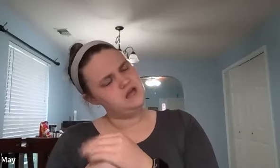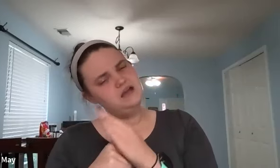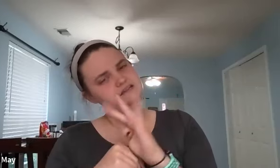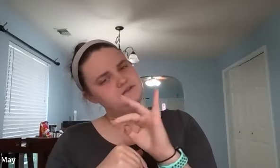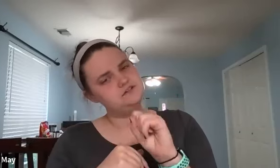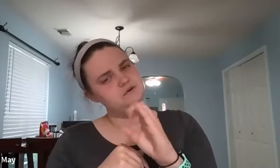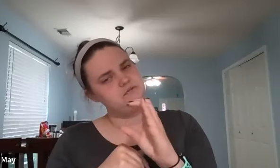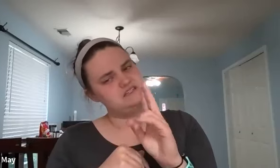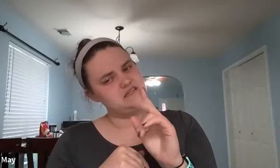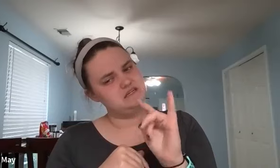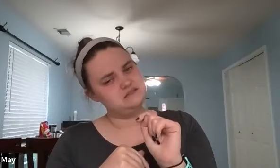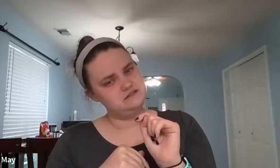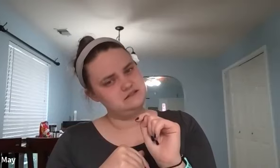I tend to fingerspell biscuit.